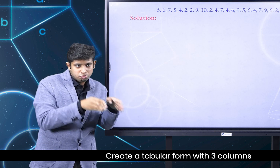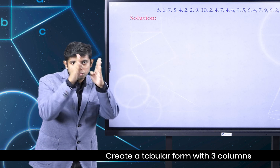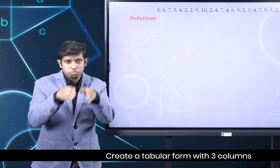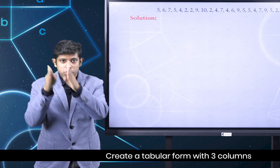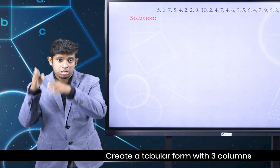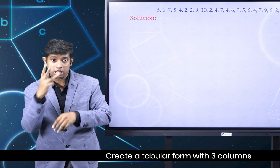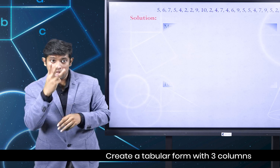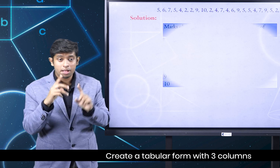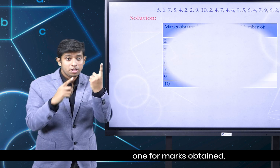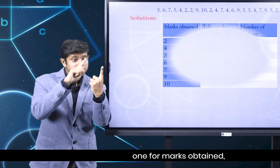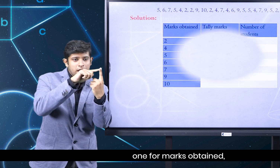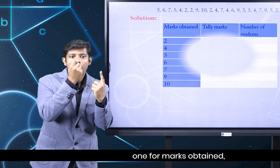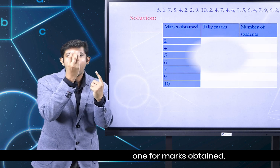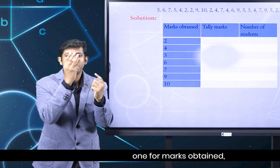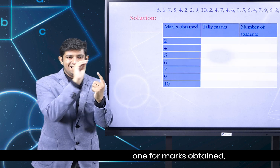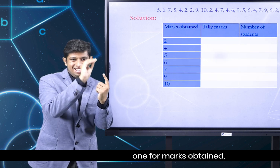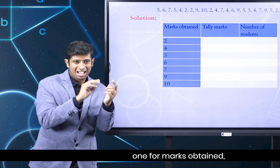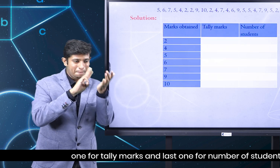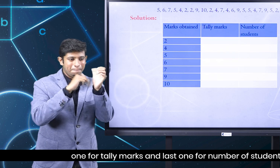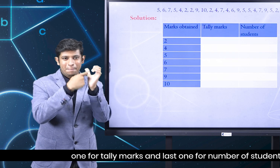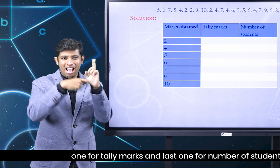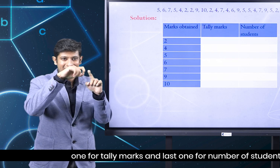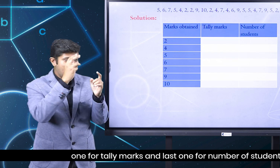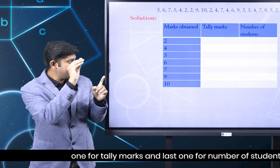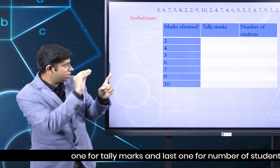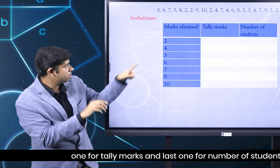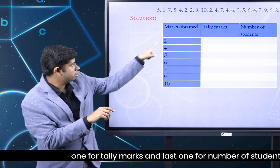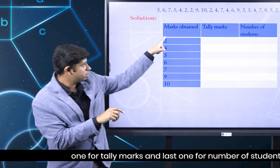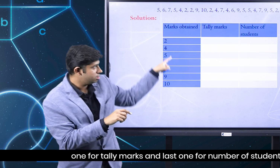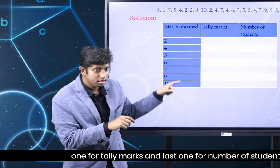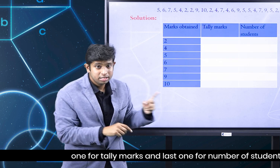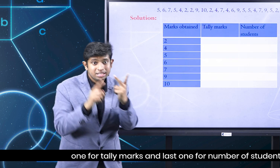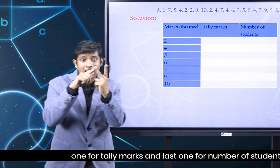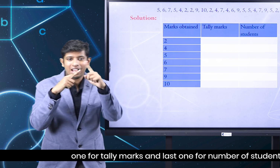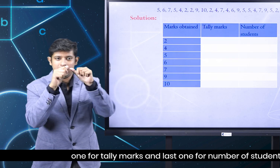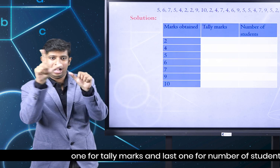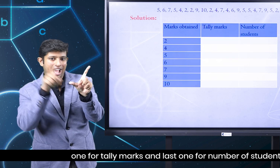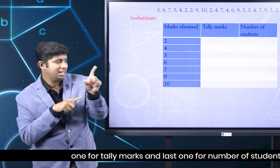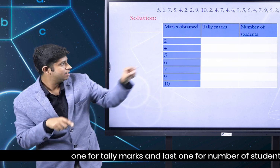3 columns, one for marks obtained, one for tally marks, and last one for number of students.